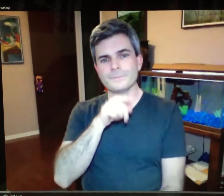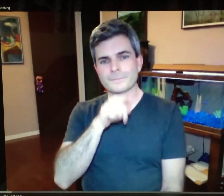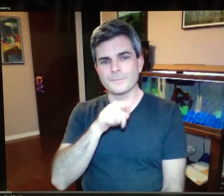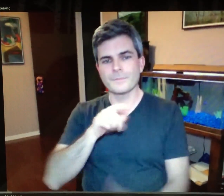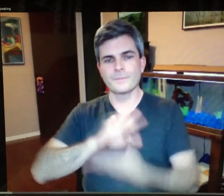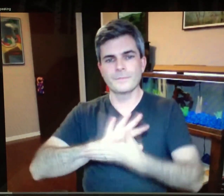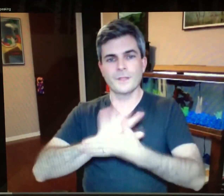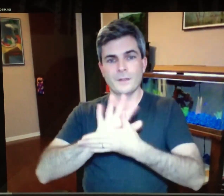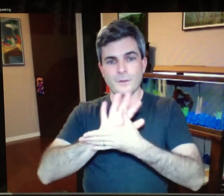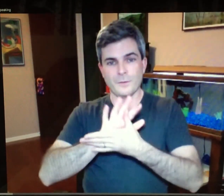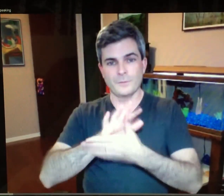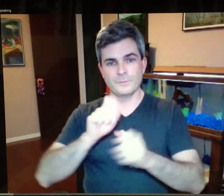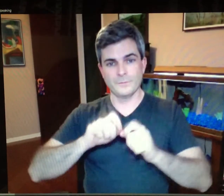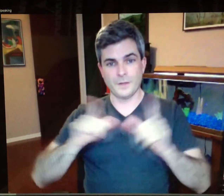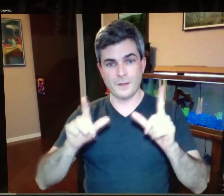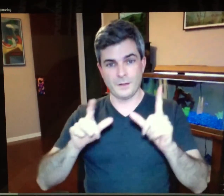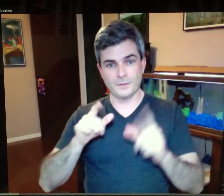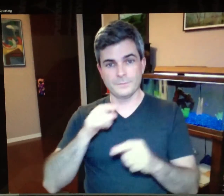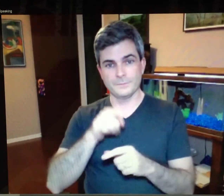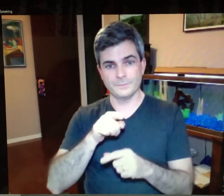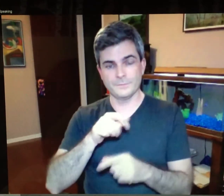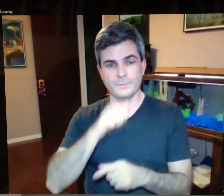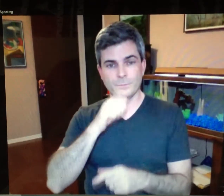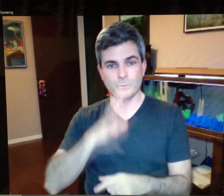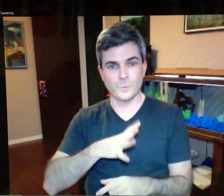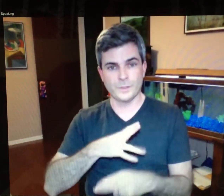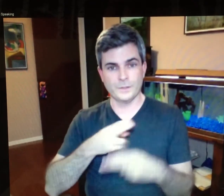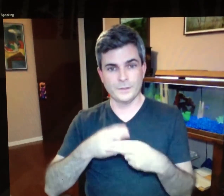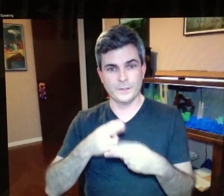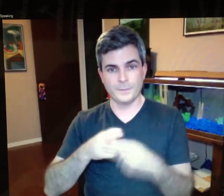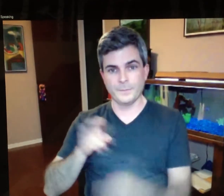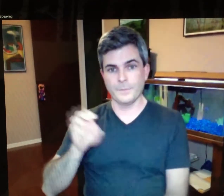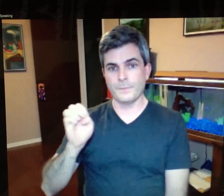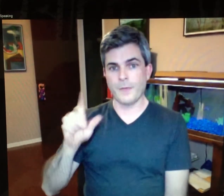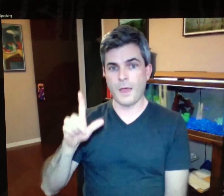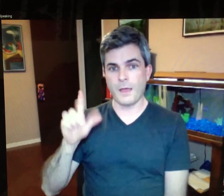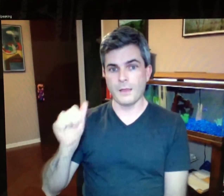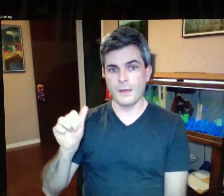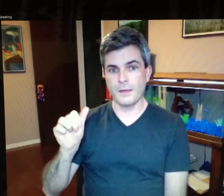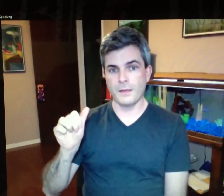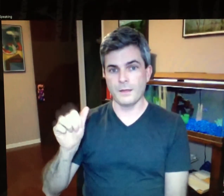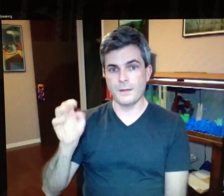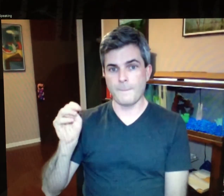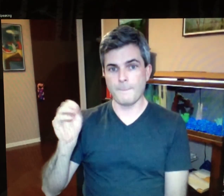Hi, today my vlog is in response to a video vlog by a woman named